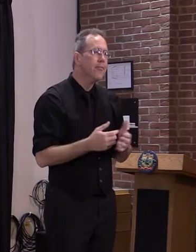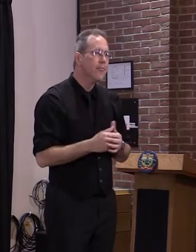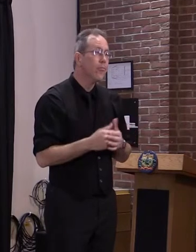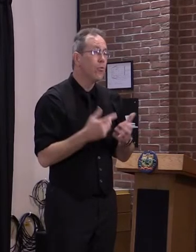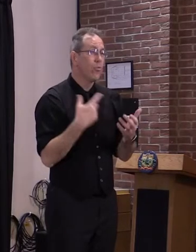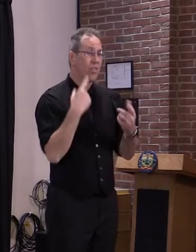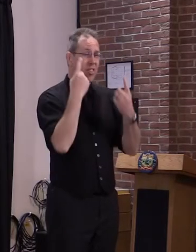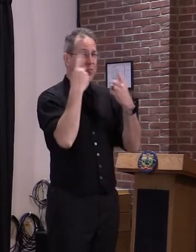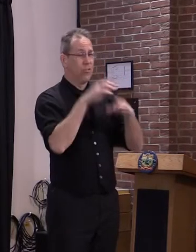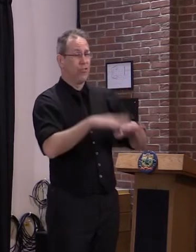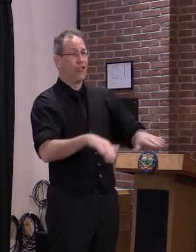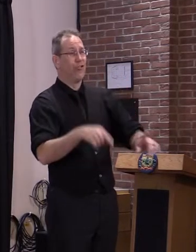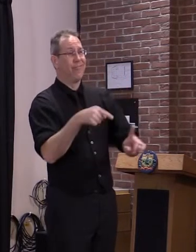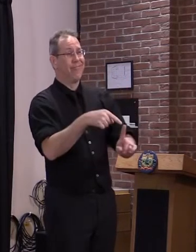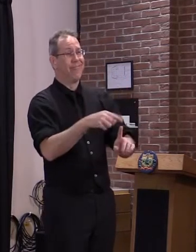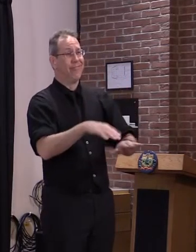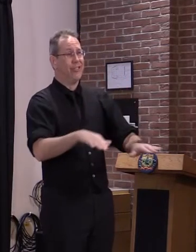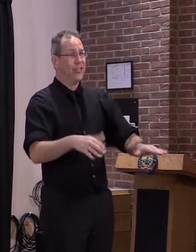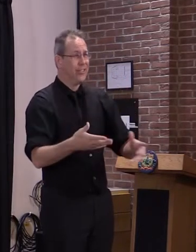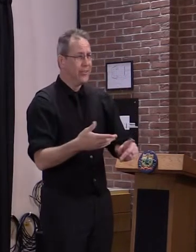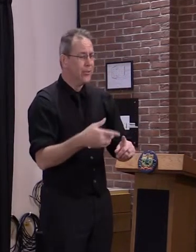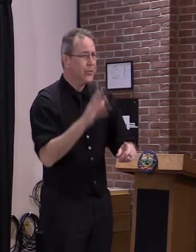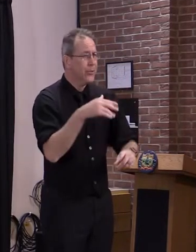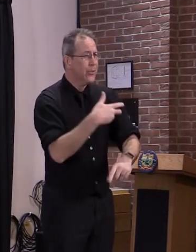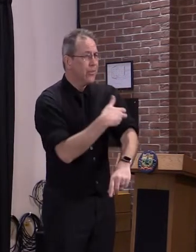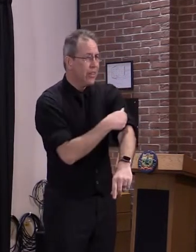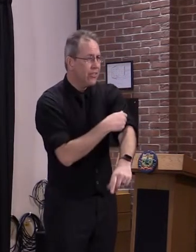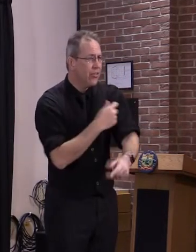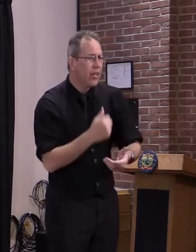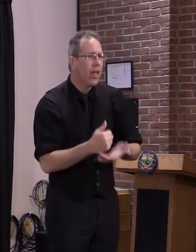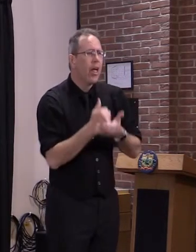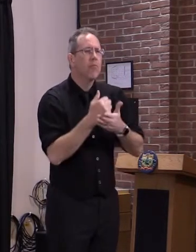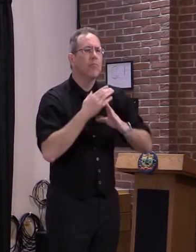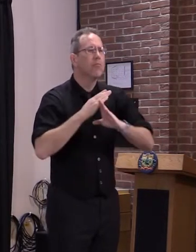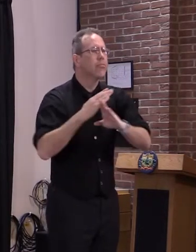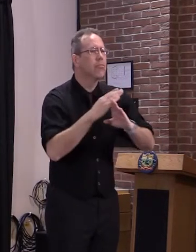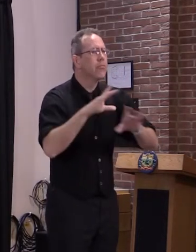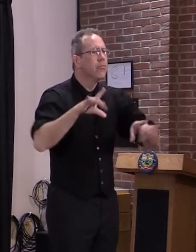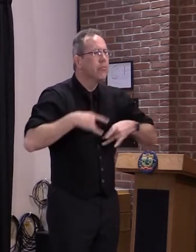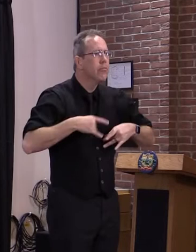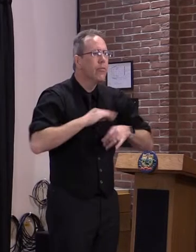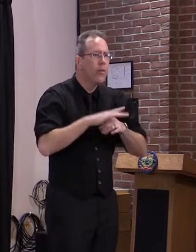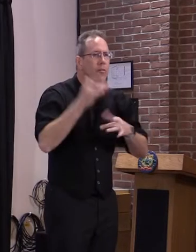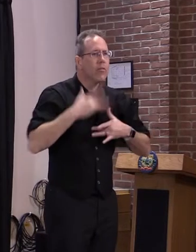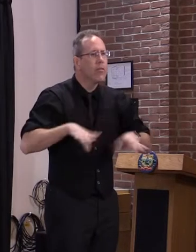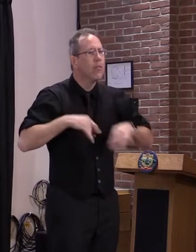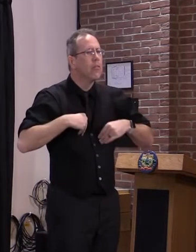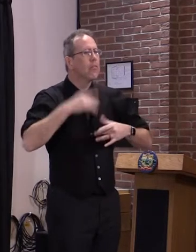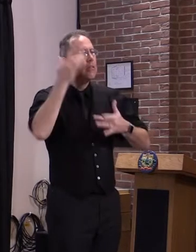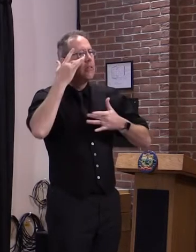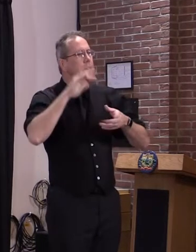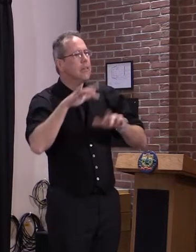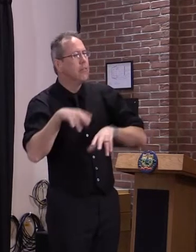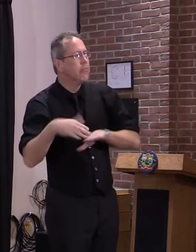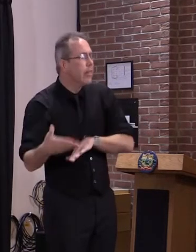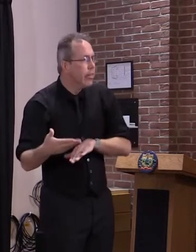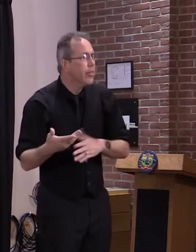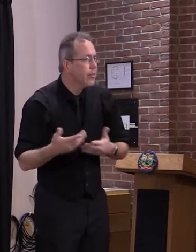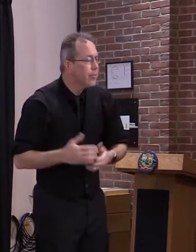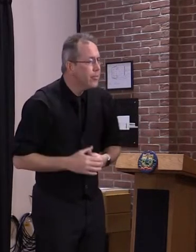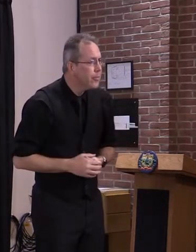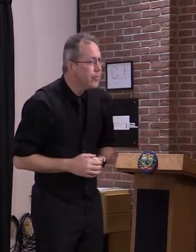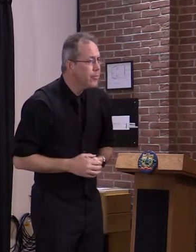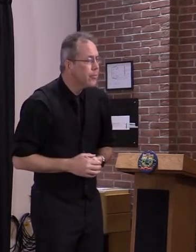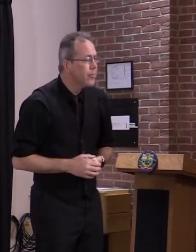that vaccination is the most effective way to prevent serious illness and worse outcomes. This is in